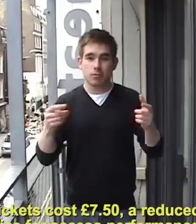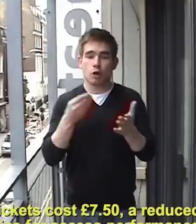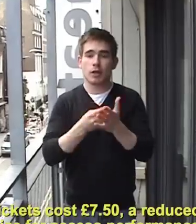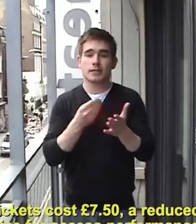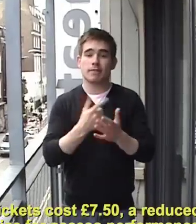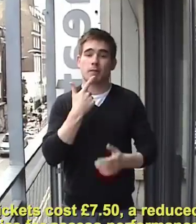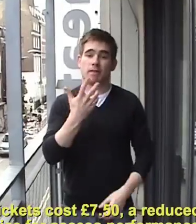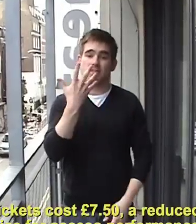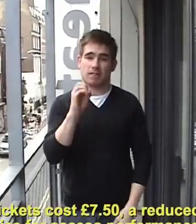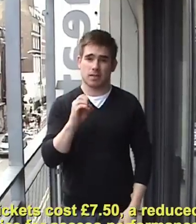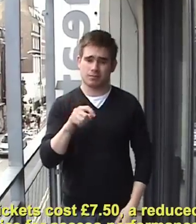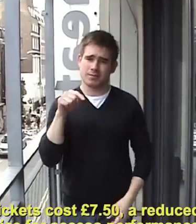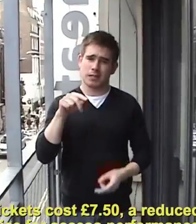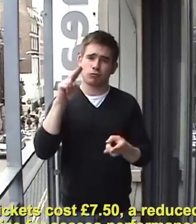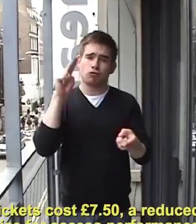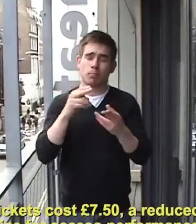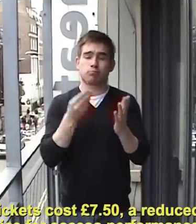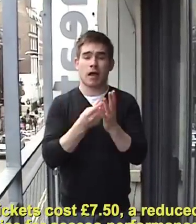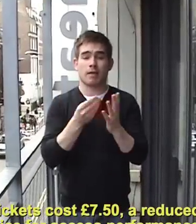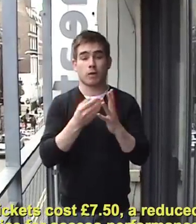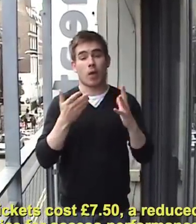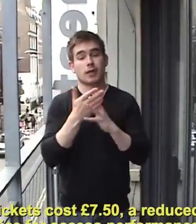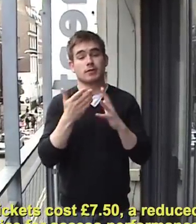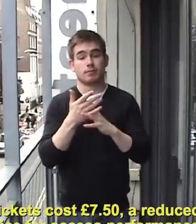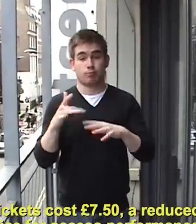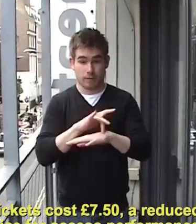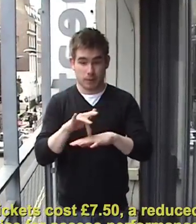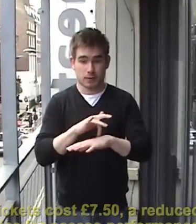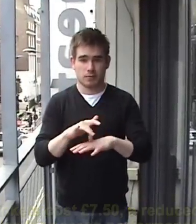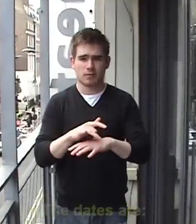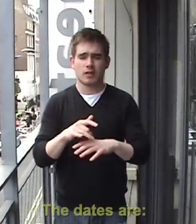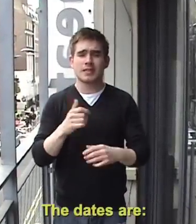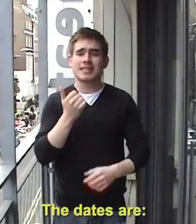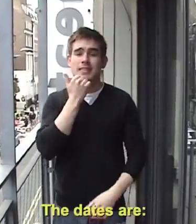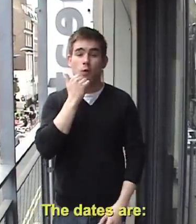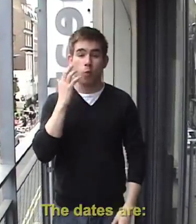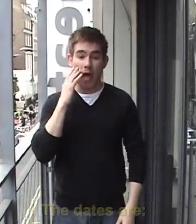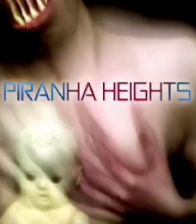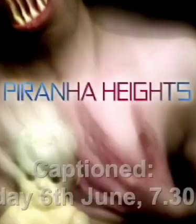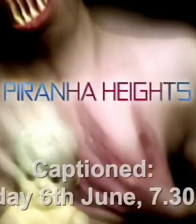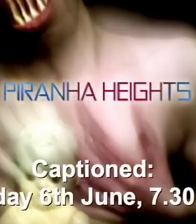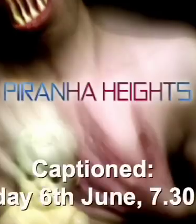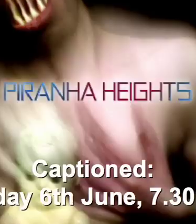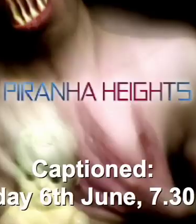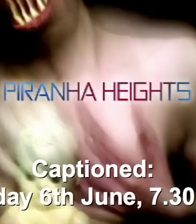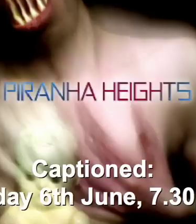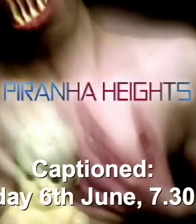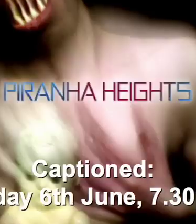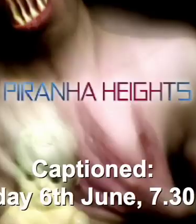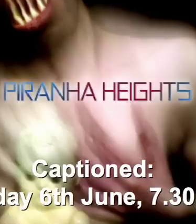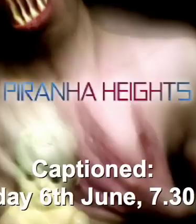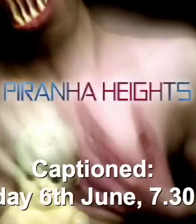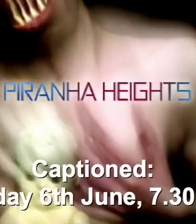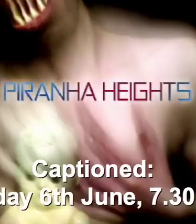Tickets cost £7.50, a reduced price for accessed performances. The dates are captioned on Friday 6th